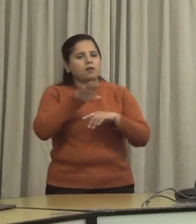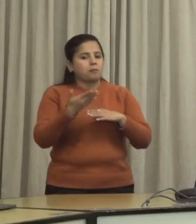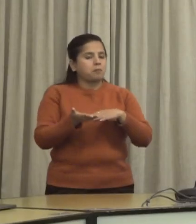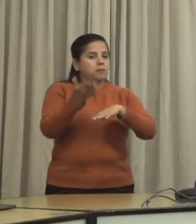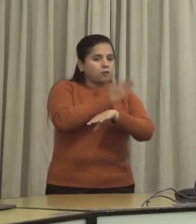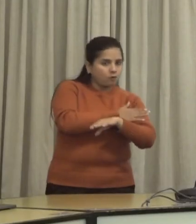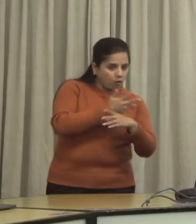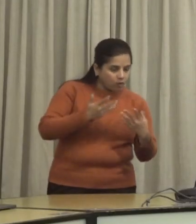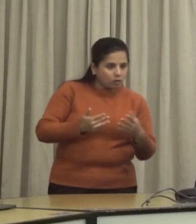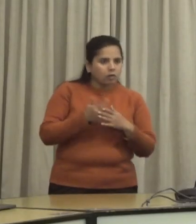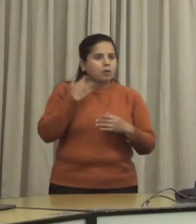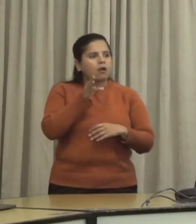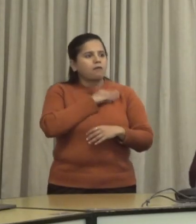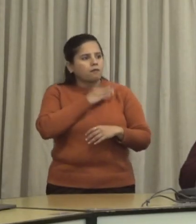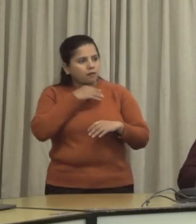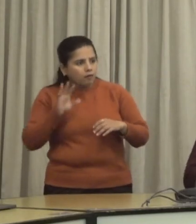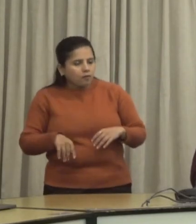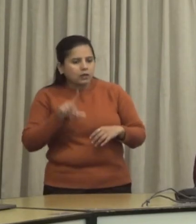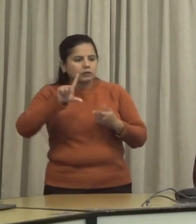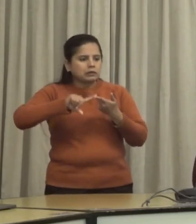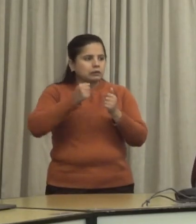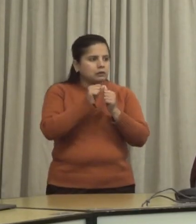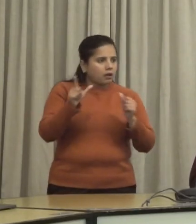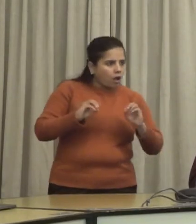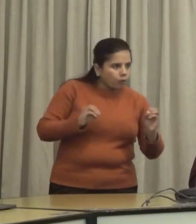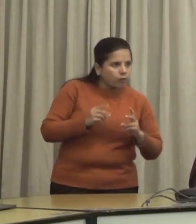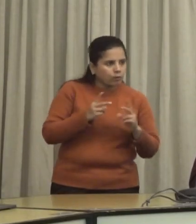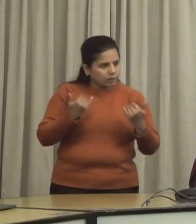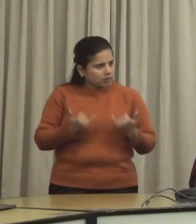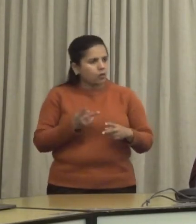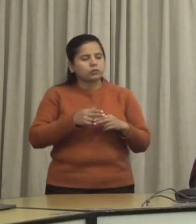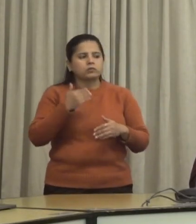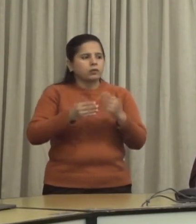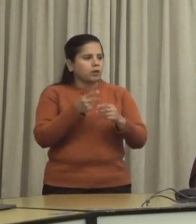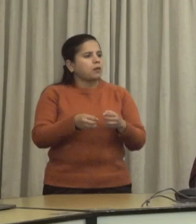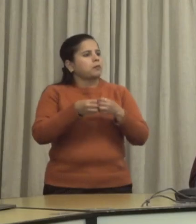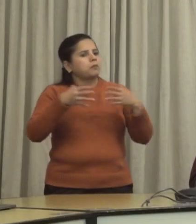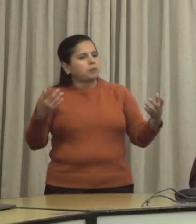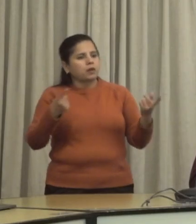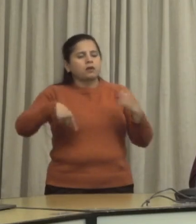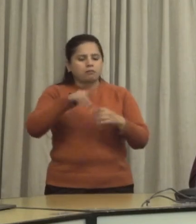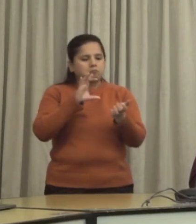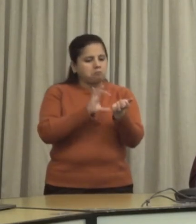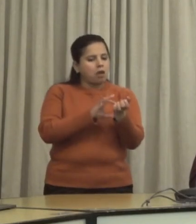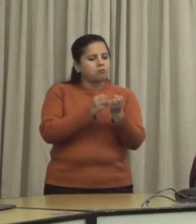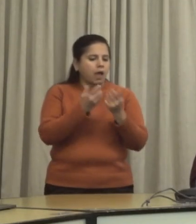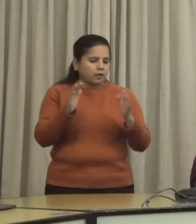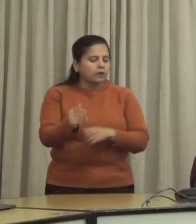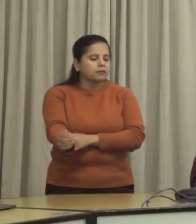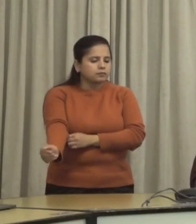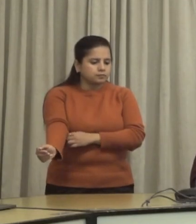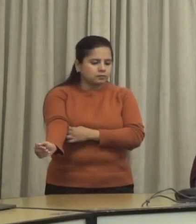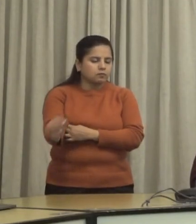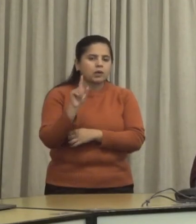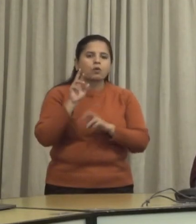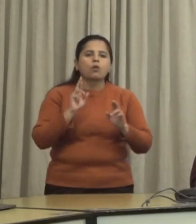before there was fear of legal liability. I mean, there still is in large sections of the medical profession, but hopefully